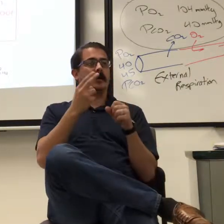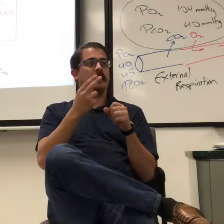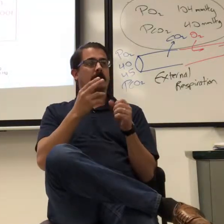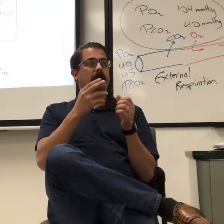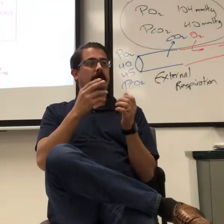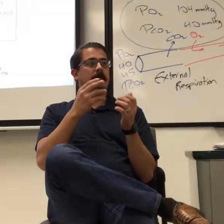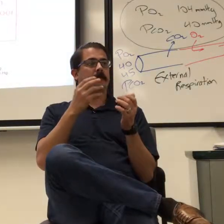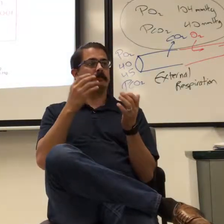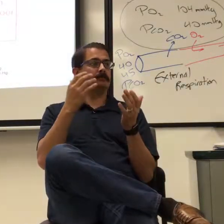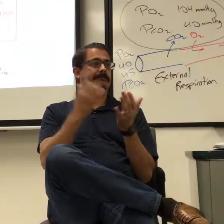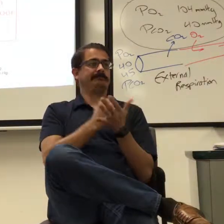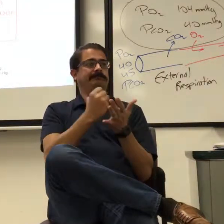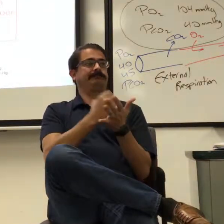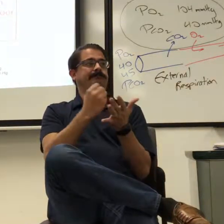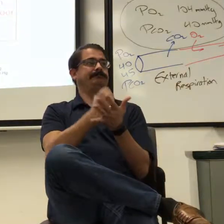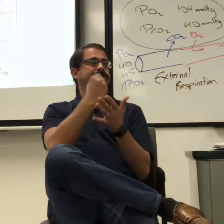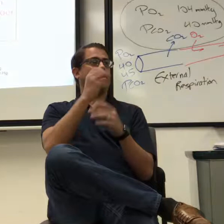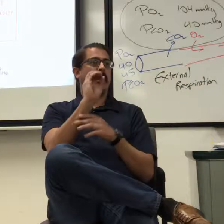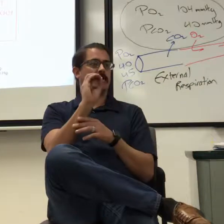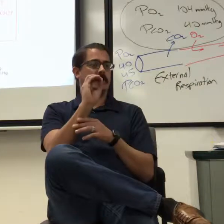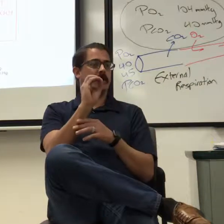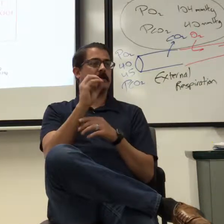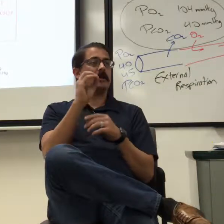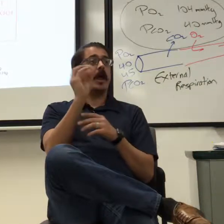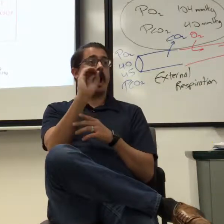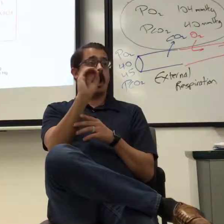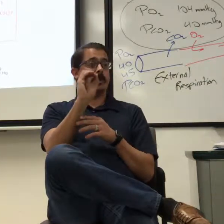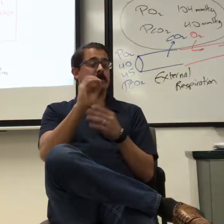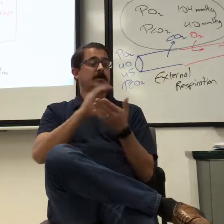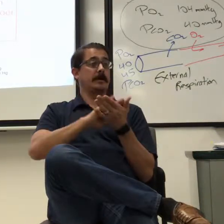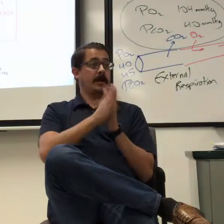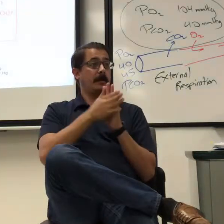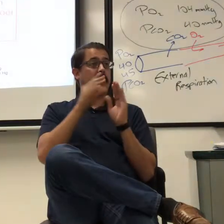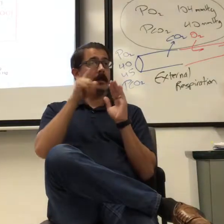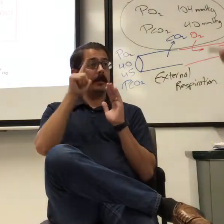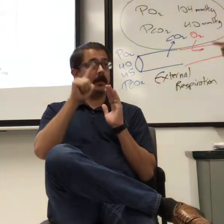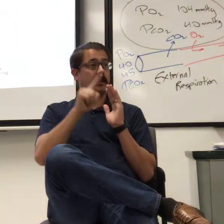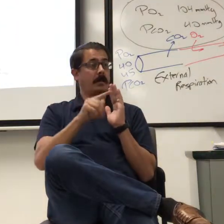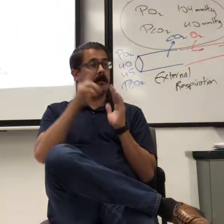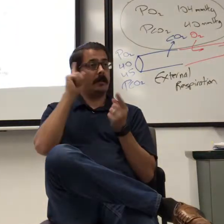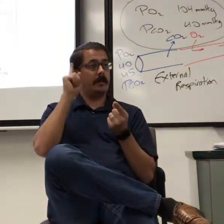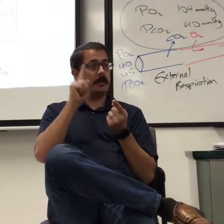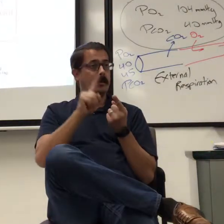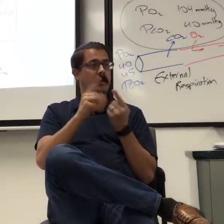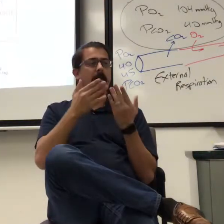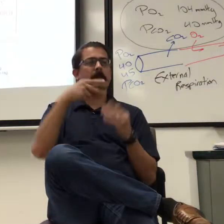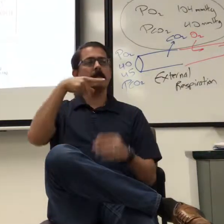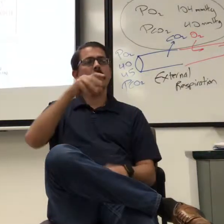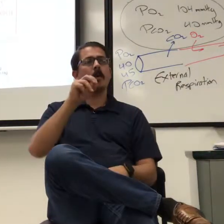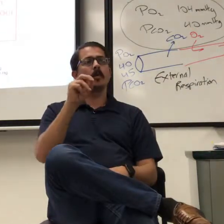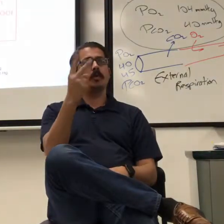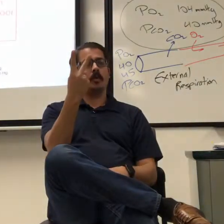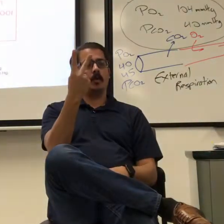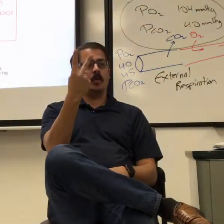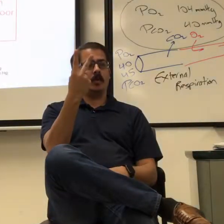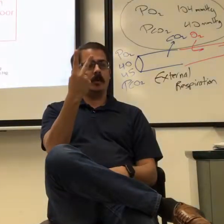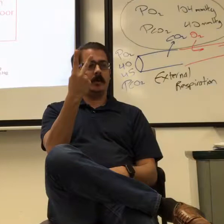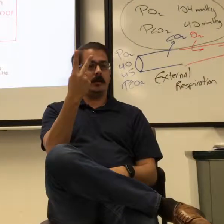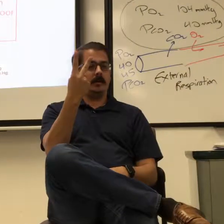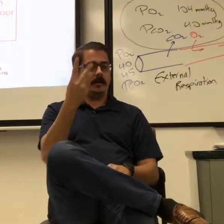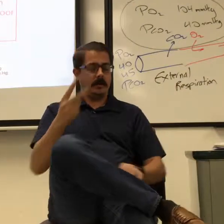if they're utilizing oxygen, oxygen is becoming lower. And so maybe the PO2 is